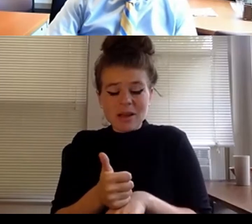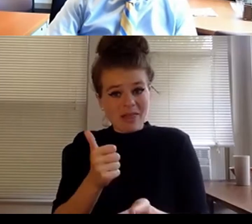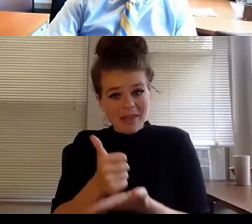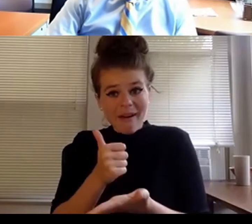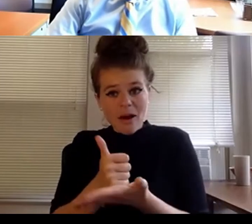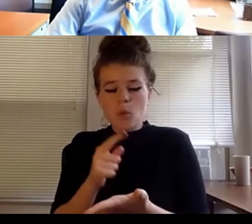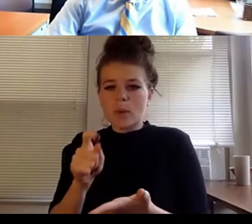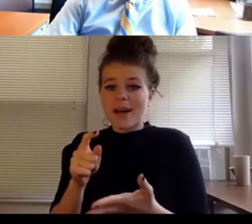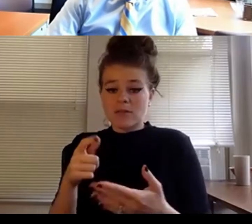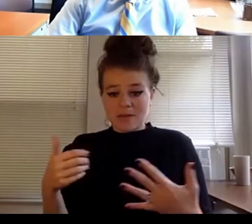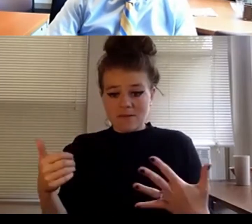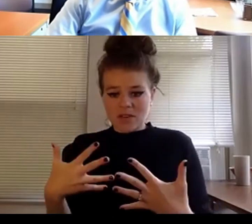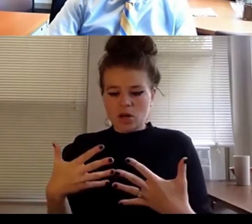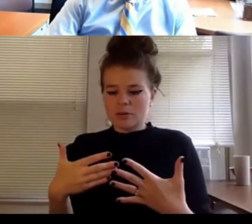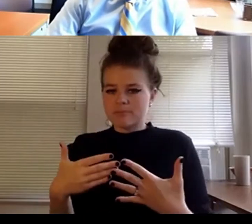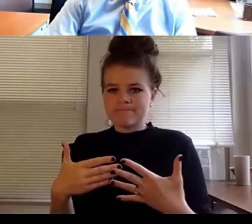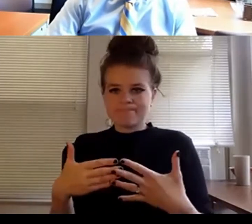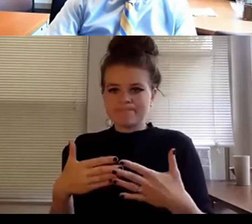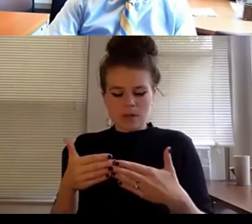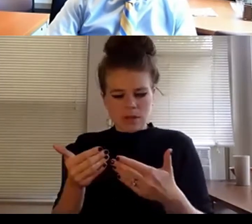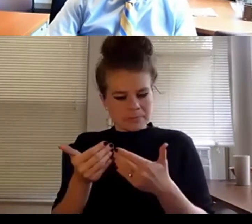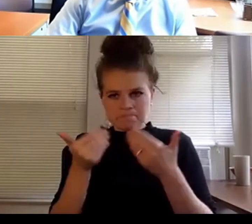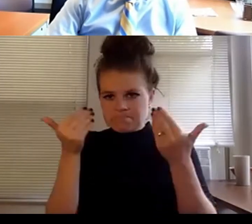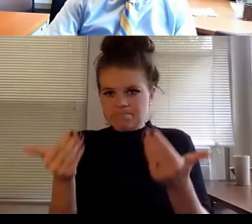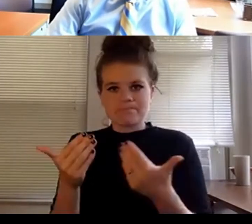past the fear and actually get engaged in it.